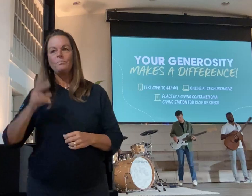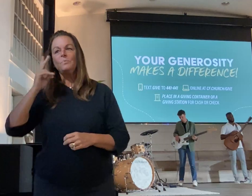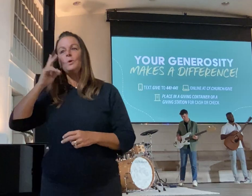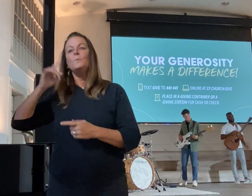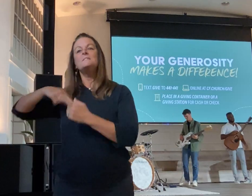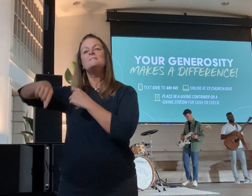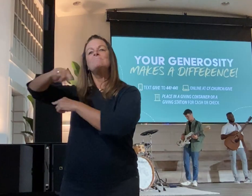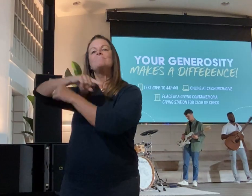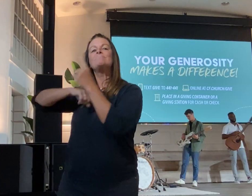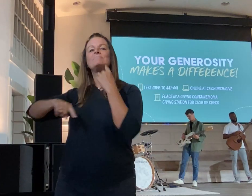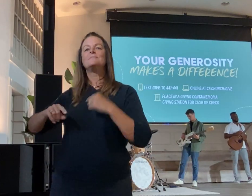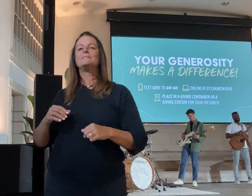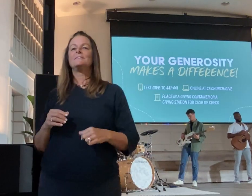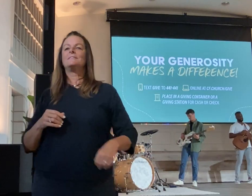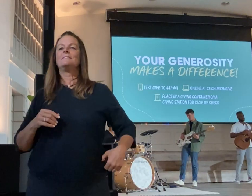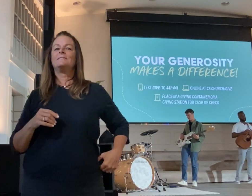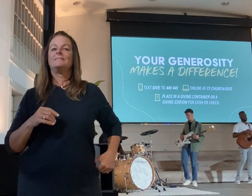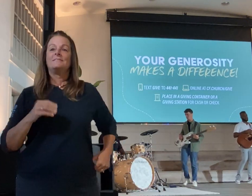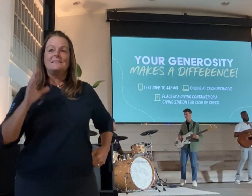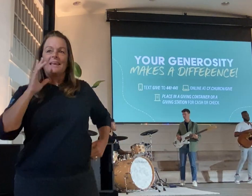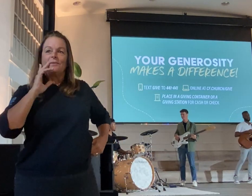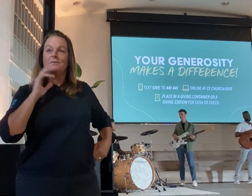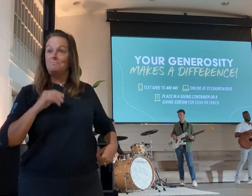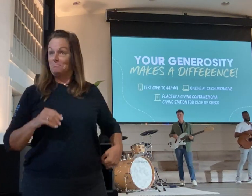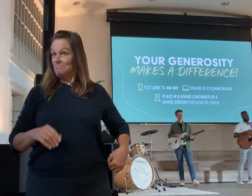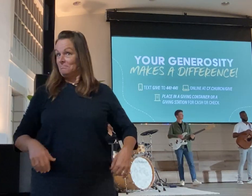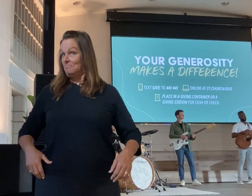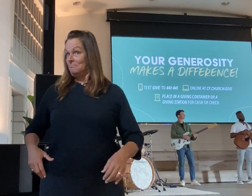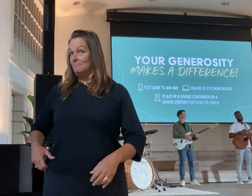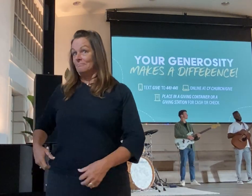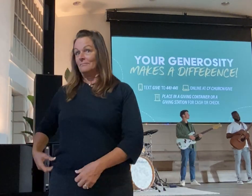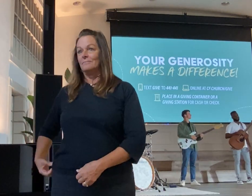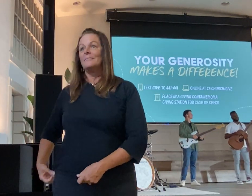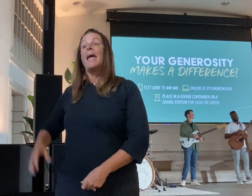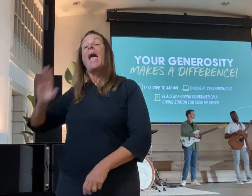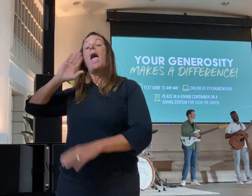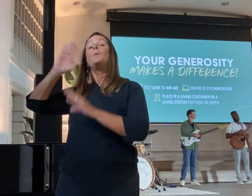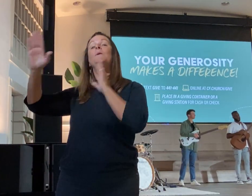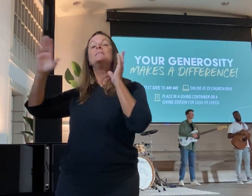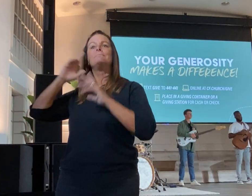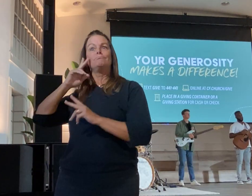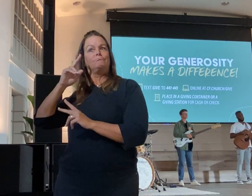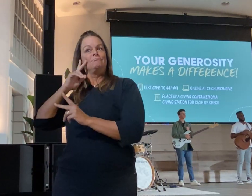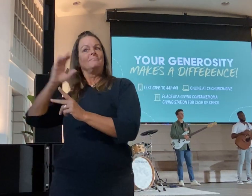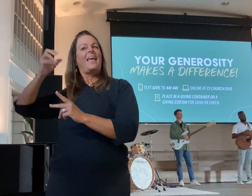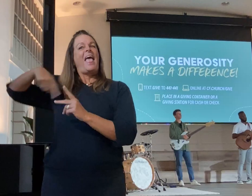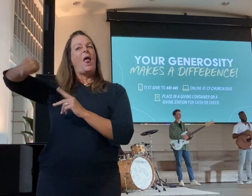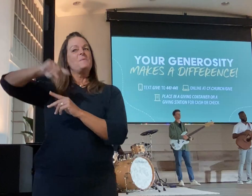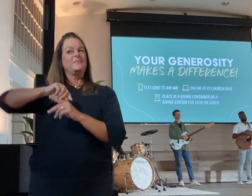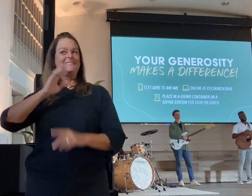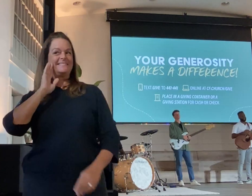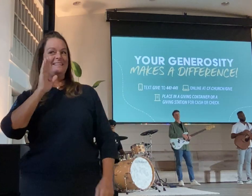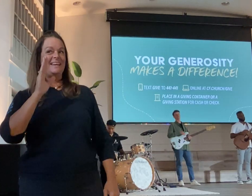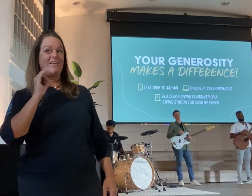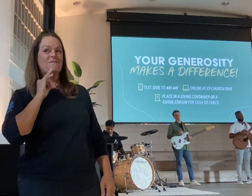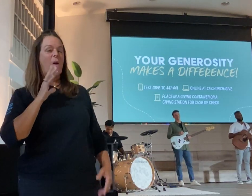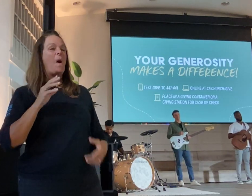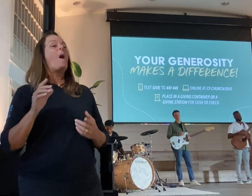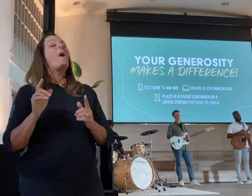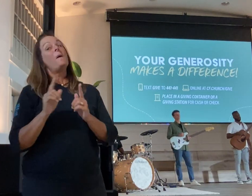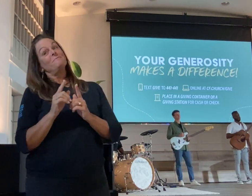passing. Drop your gift in there, but I just want to actually take a moment and be grateful for what God's